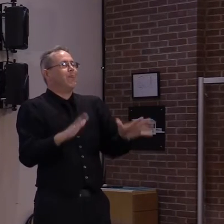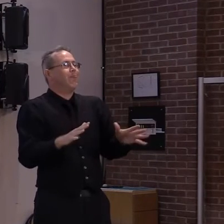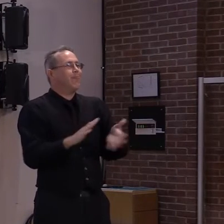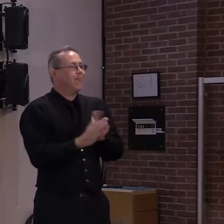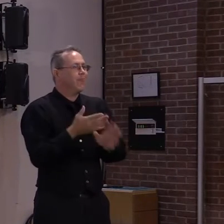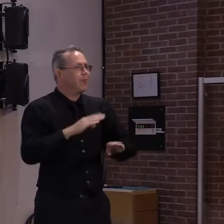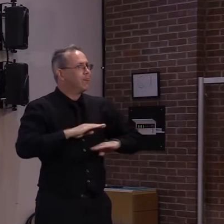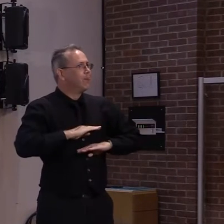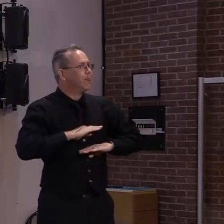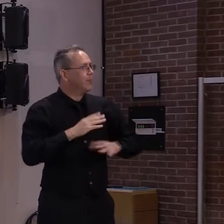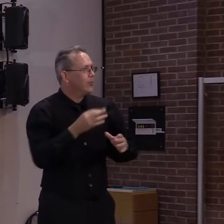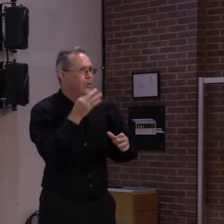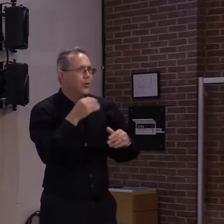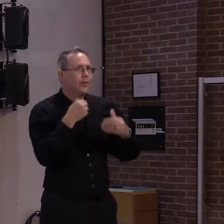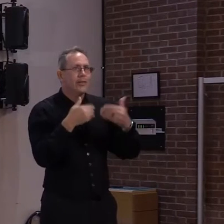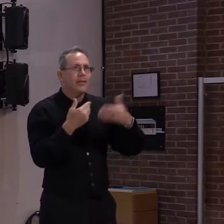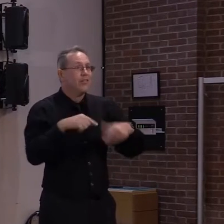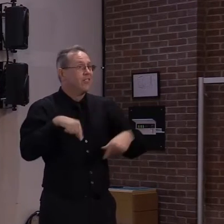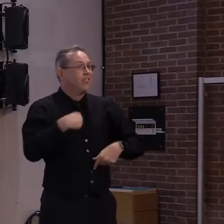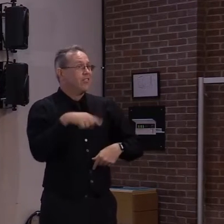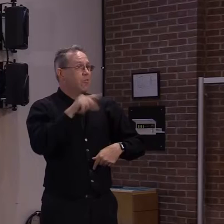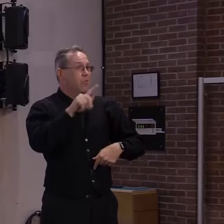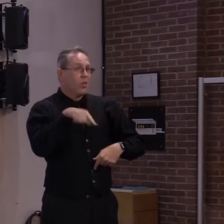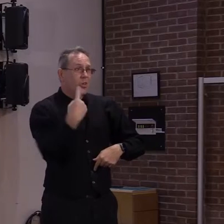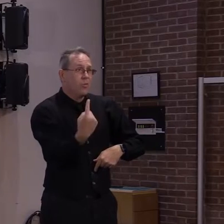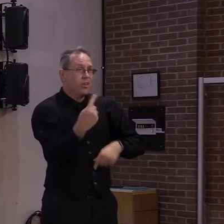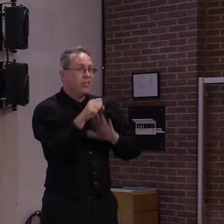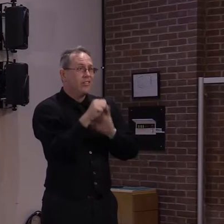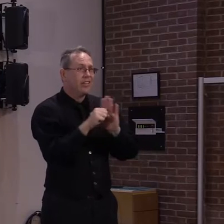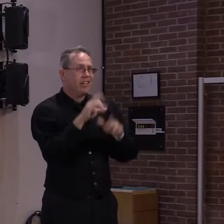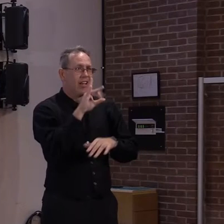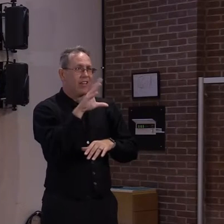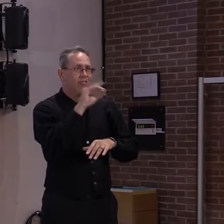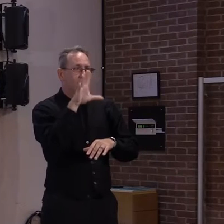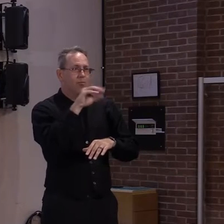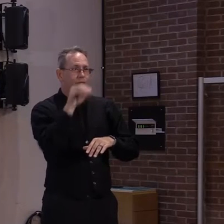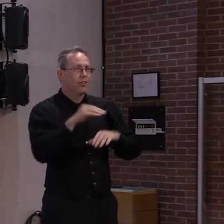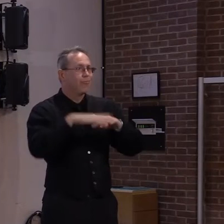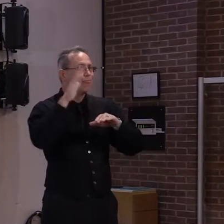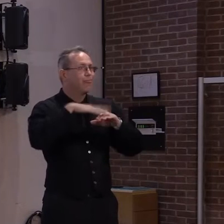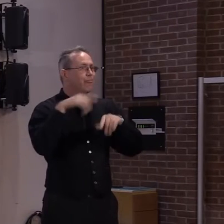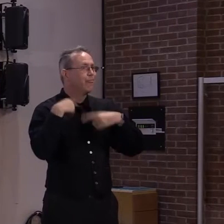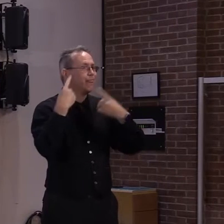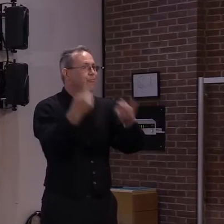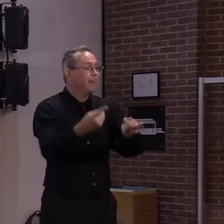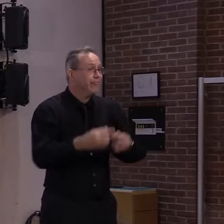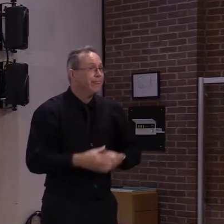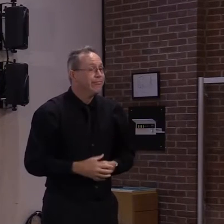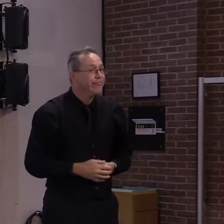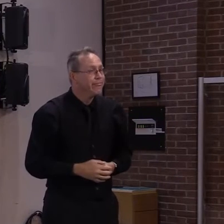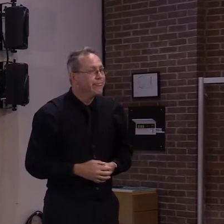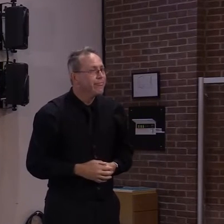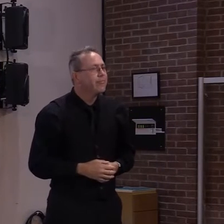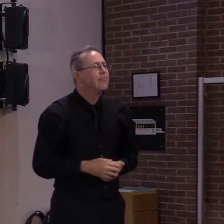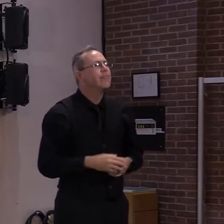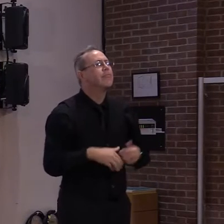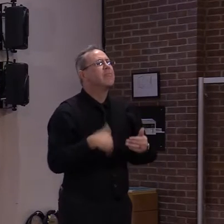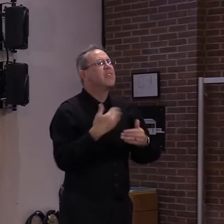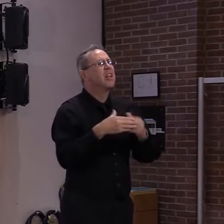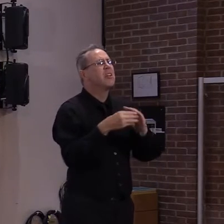state so far to reach this threshold as well. So at this time, I will turn it over to Secretary